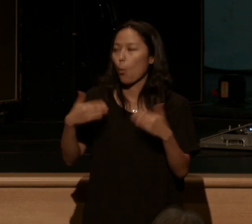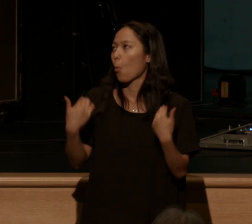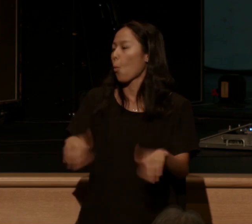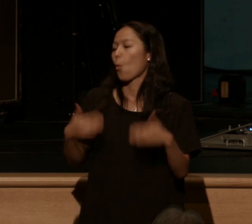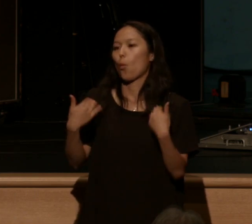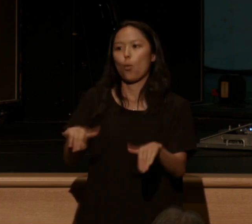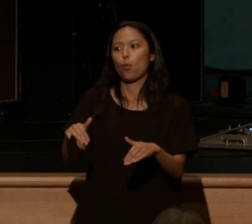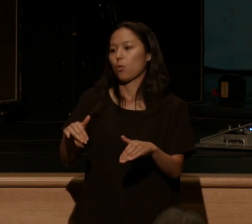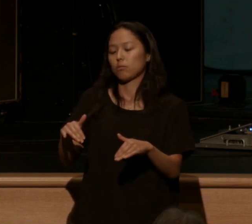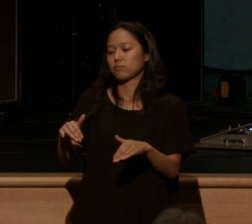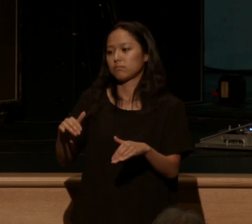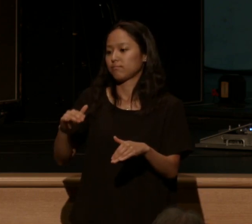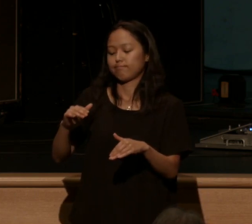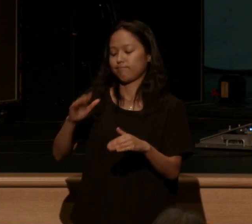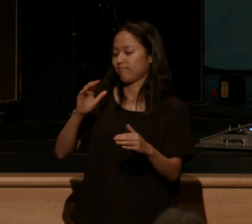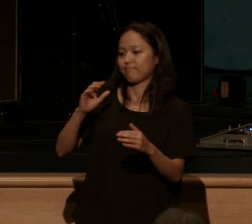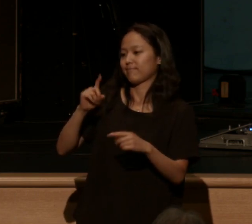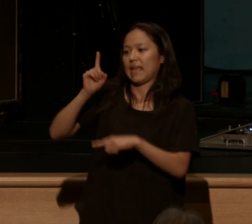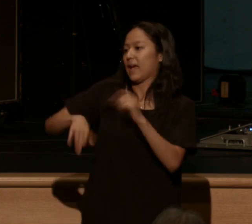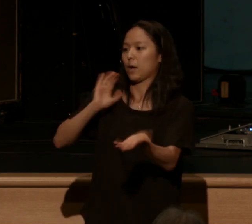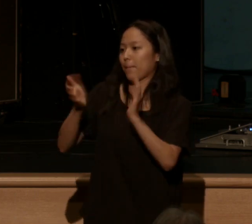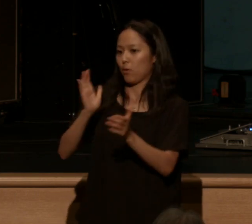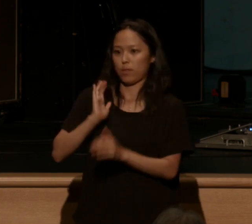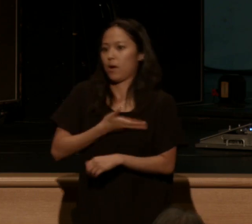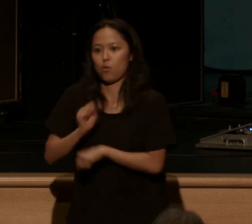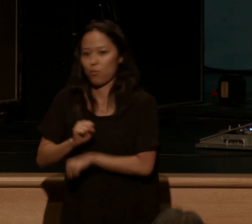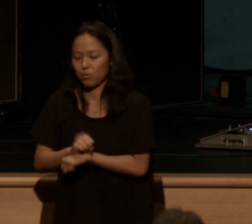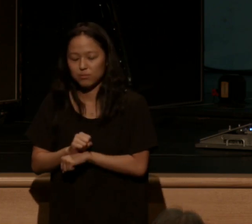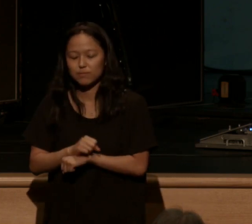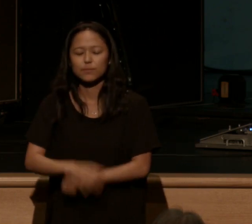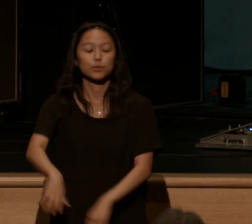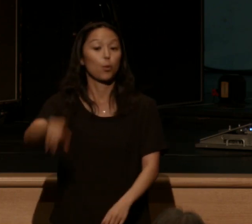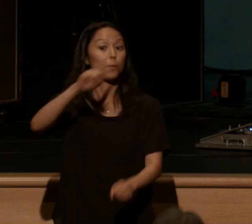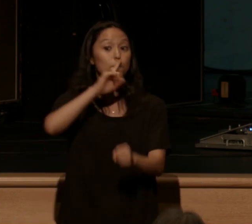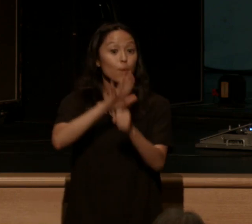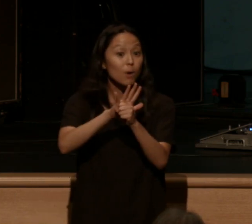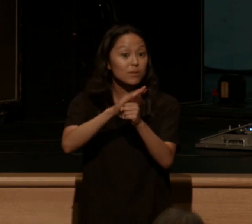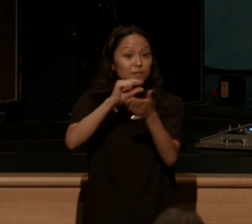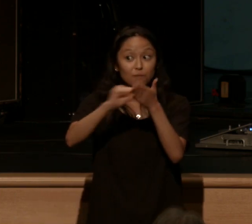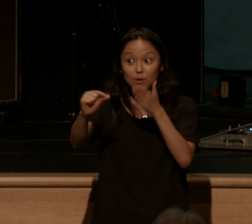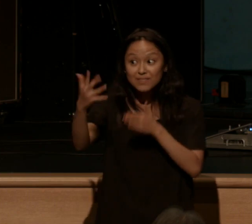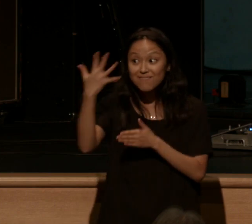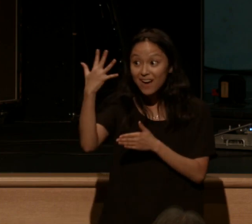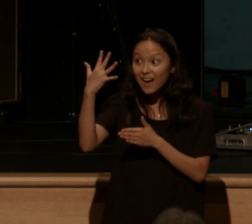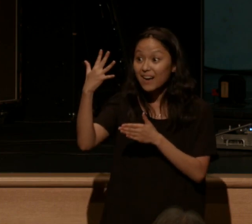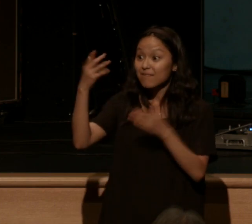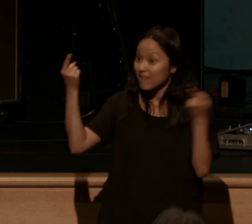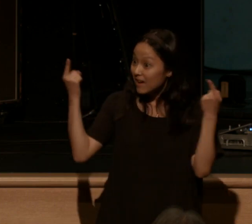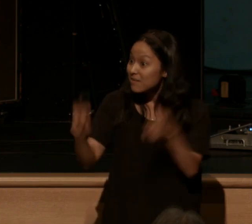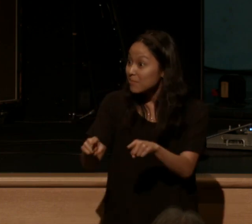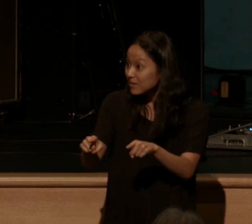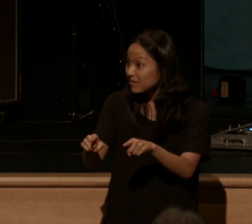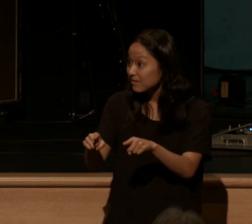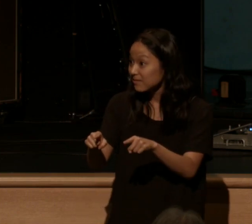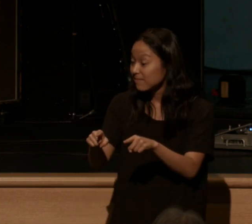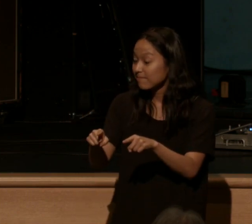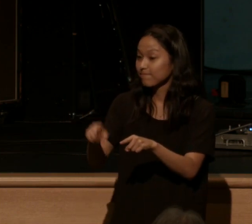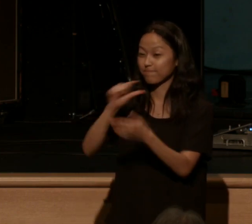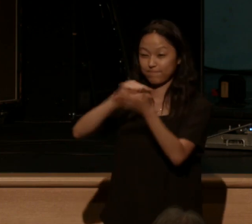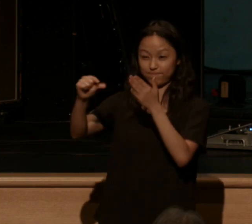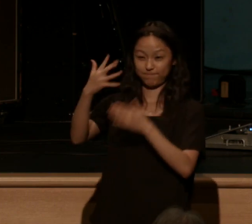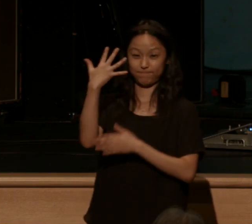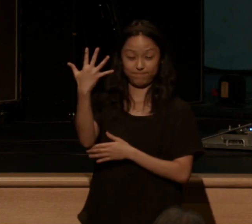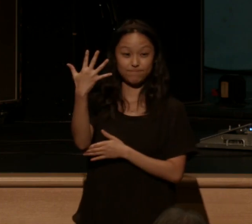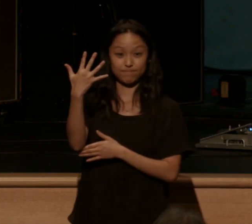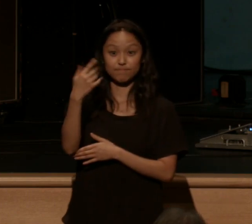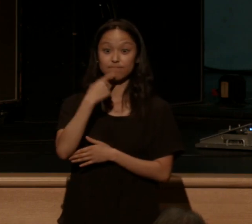could do in half a century. So when the promise of verse 5 is fulfilled, verse